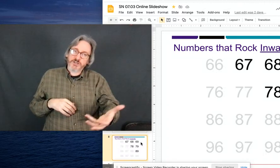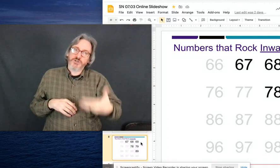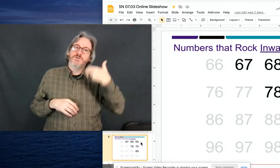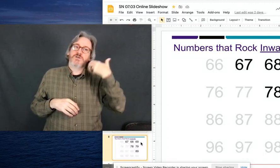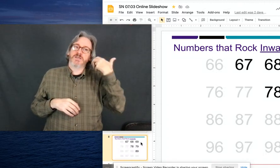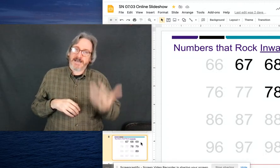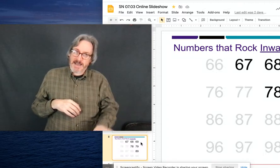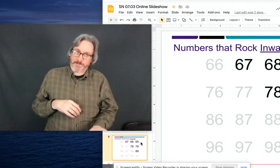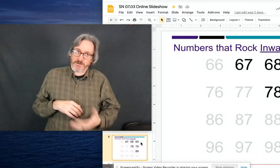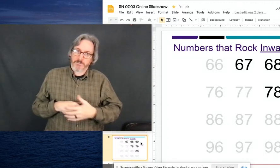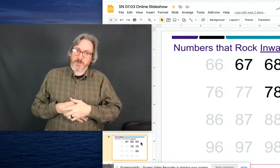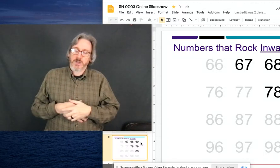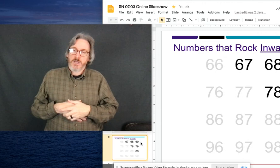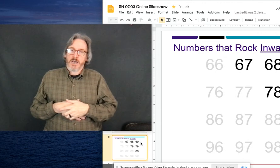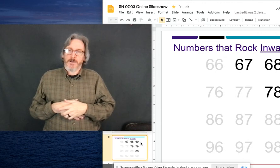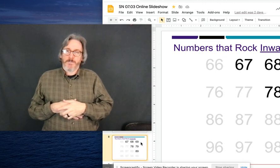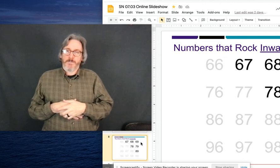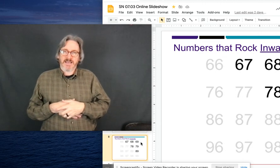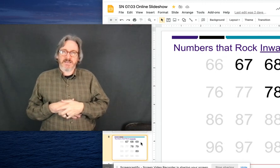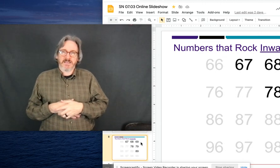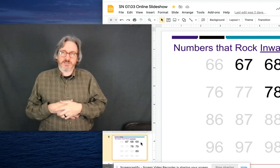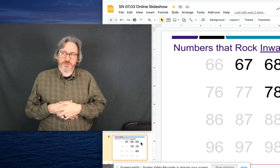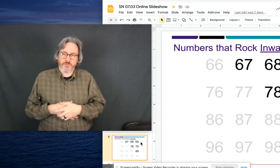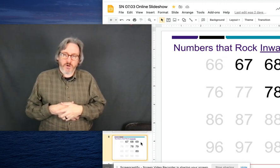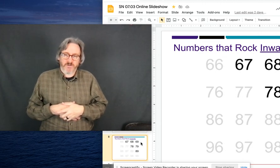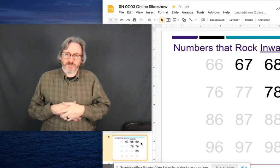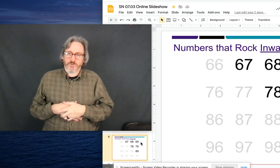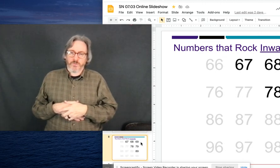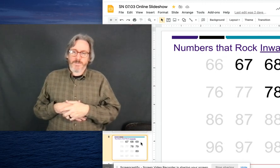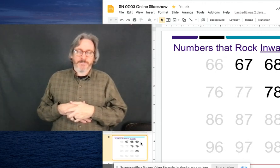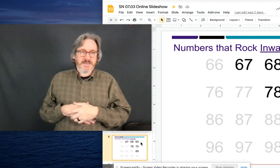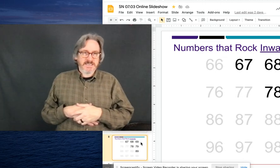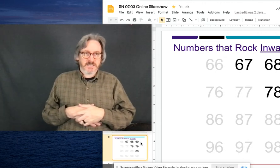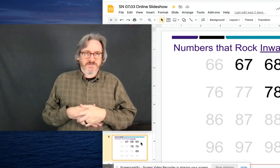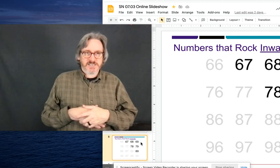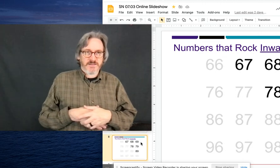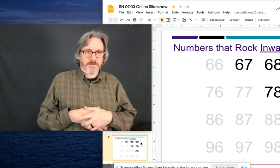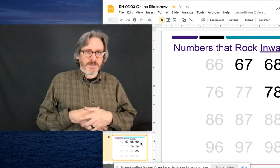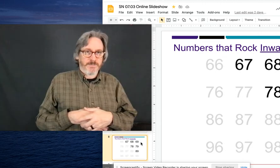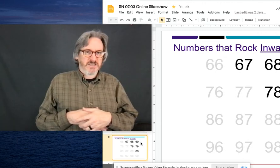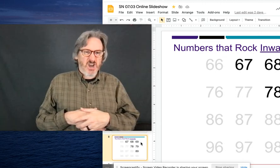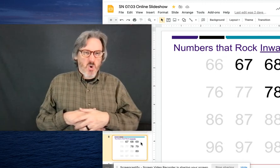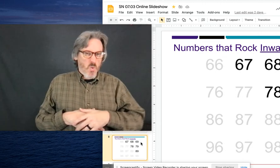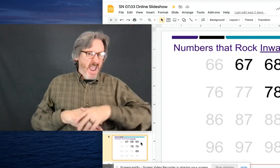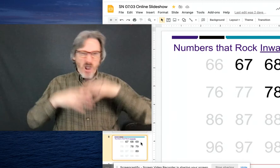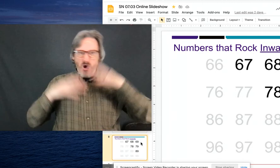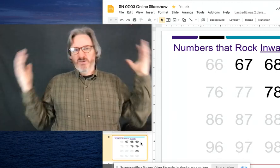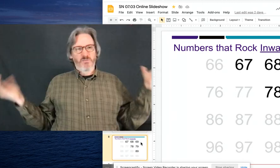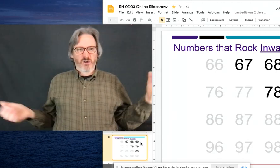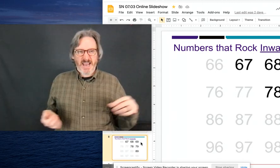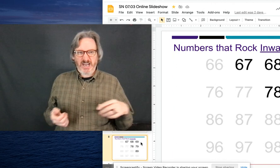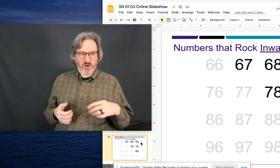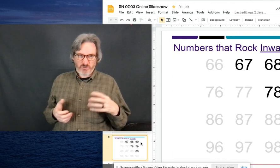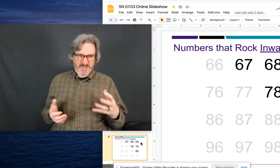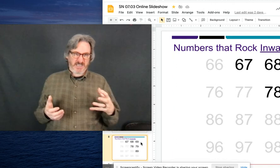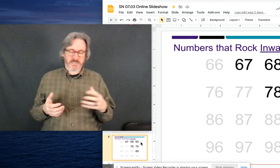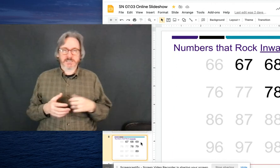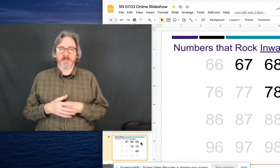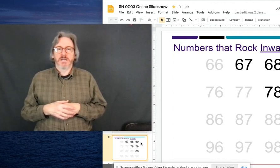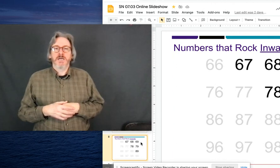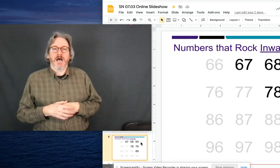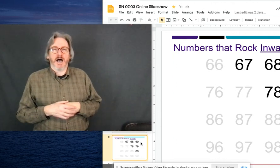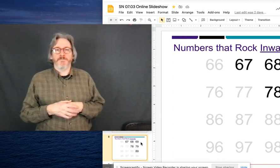encourage you to let it happen. I think too often we make a big deal of this and then people go way overboard and look